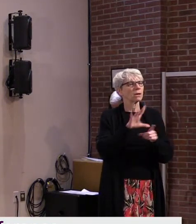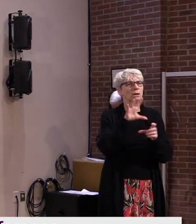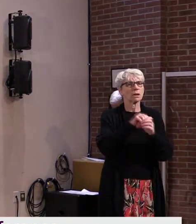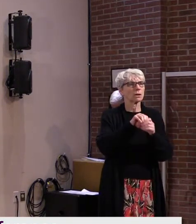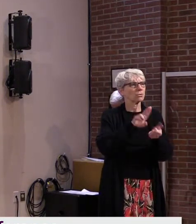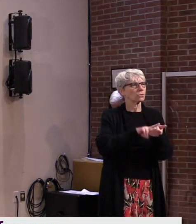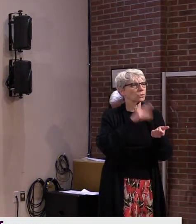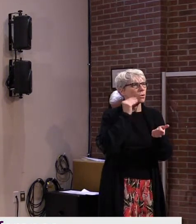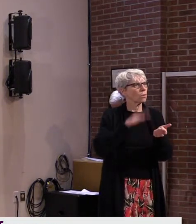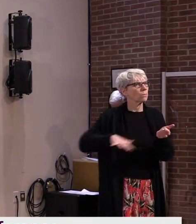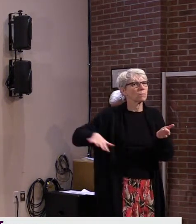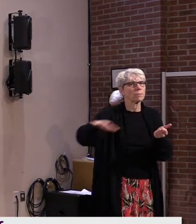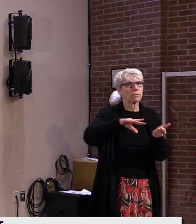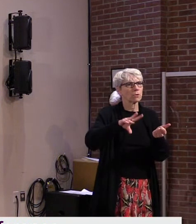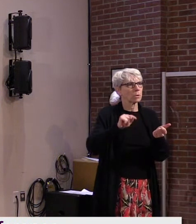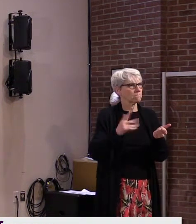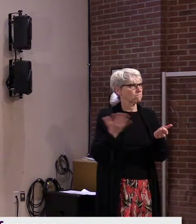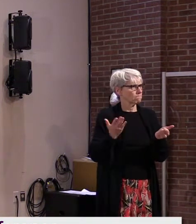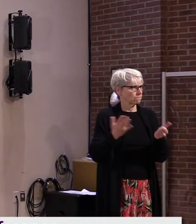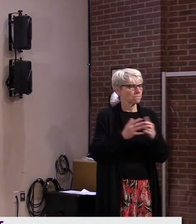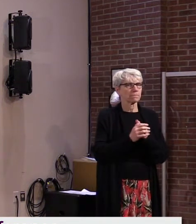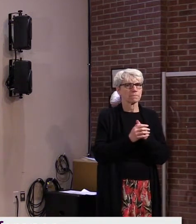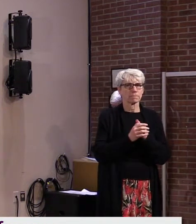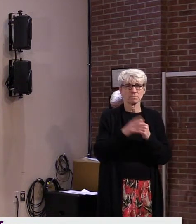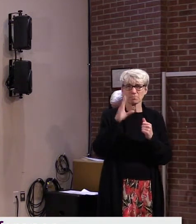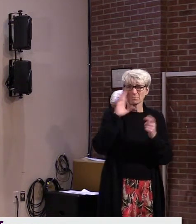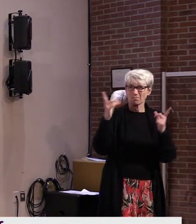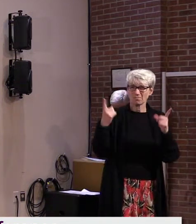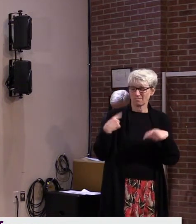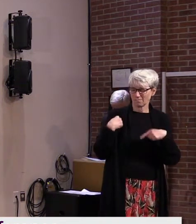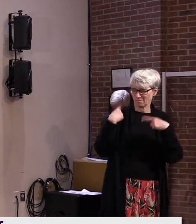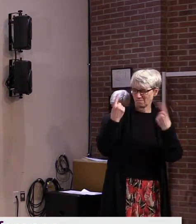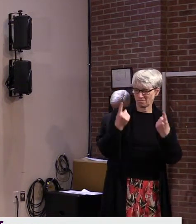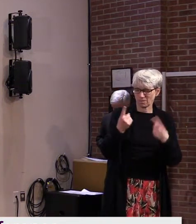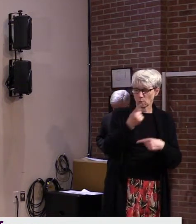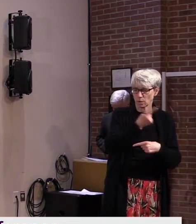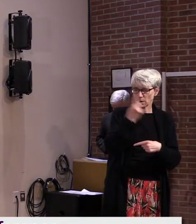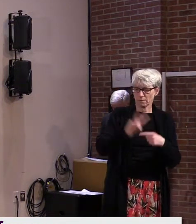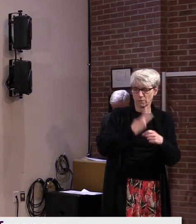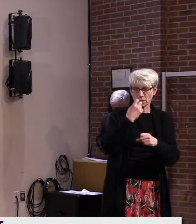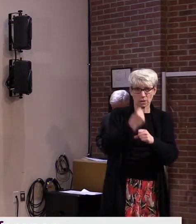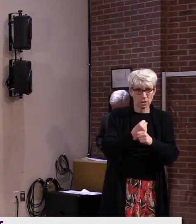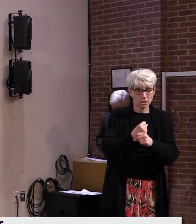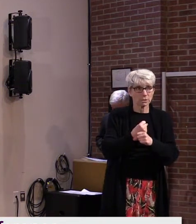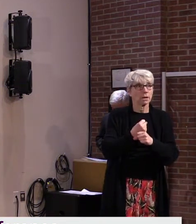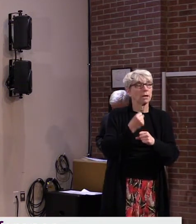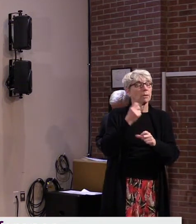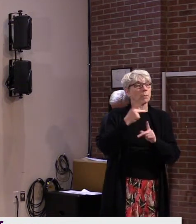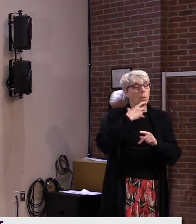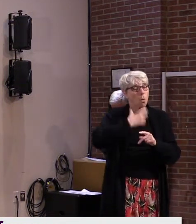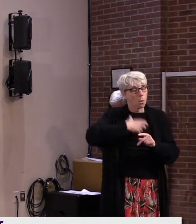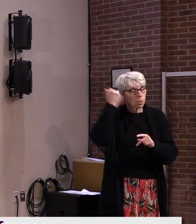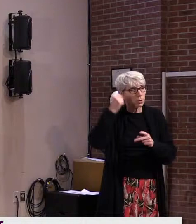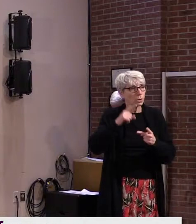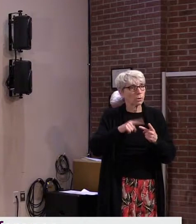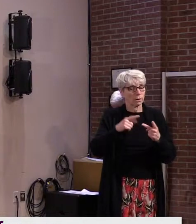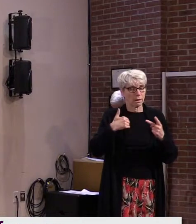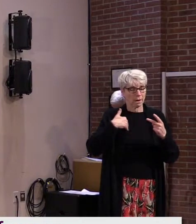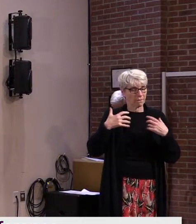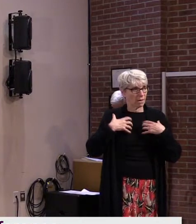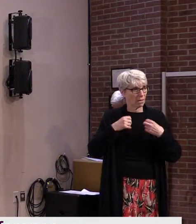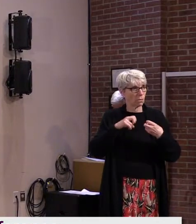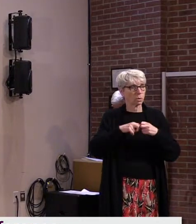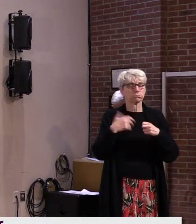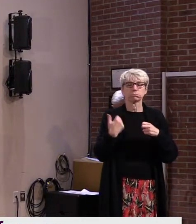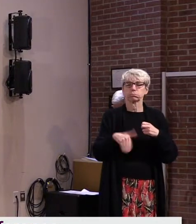facilities. From the beginning, our oldest Vermonters, especially those with underlying health conditions, have faced the greatest risk